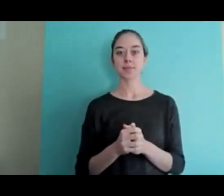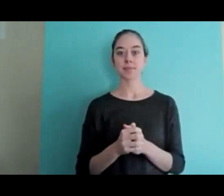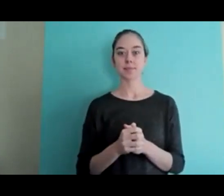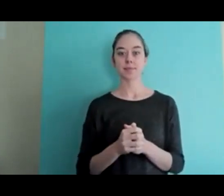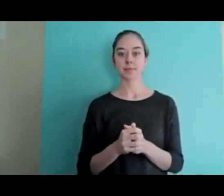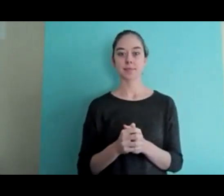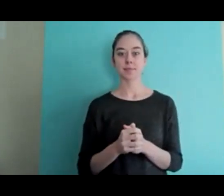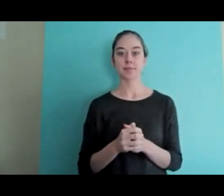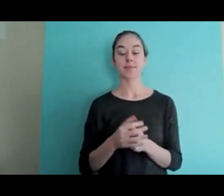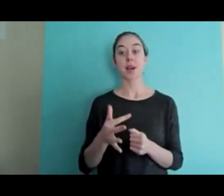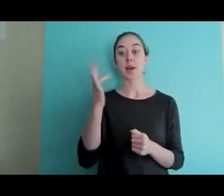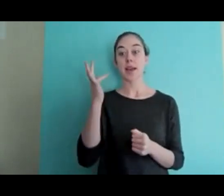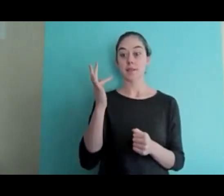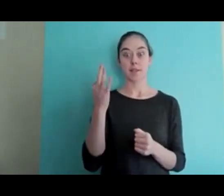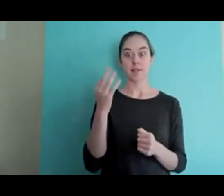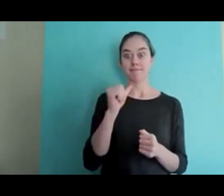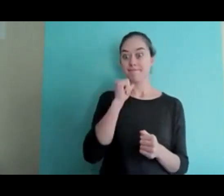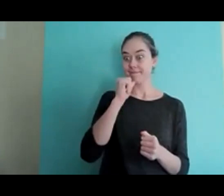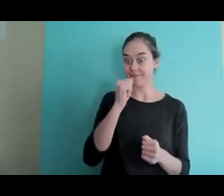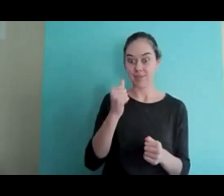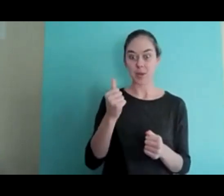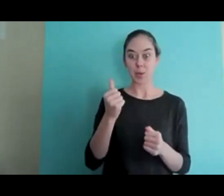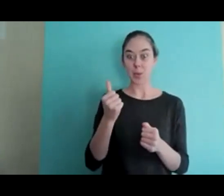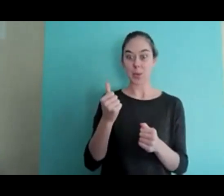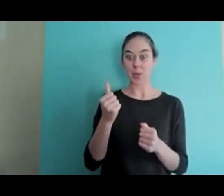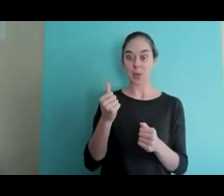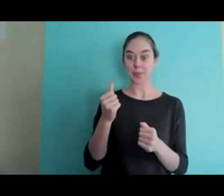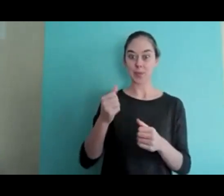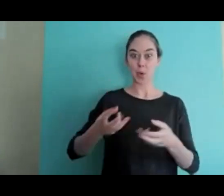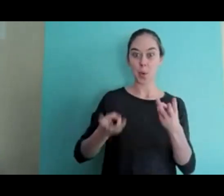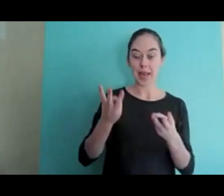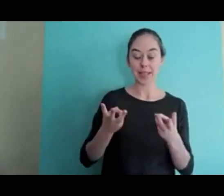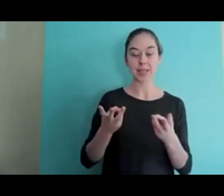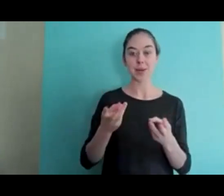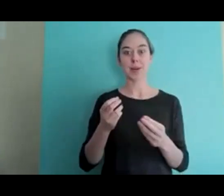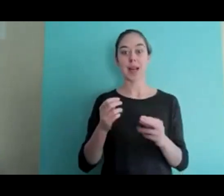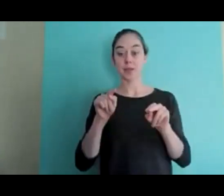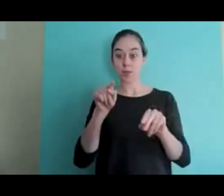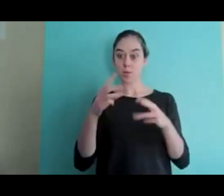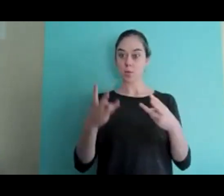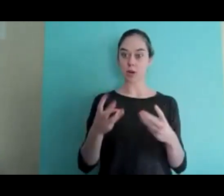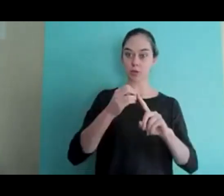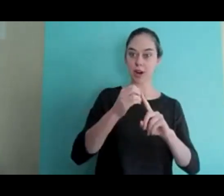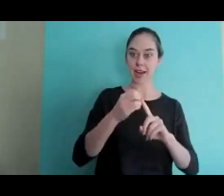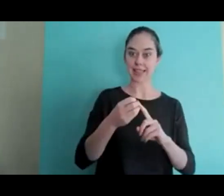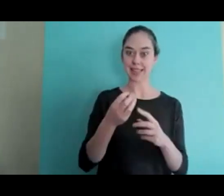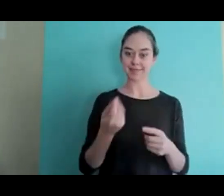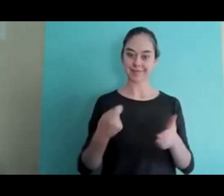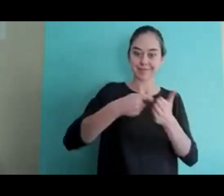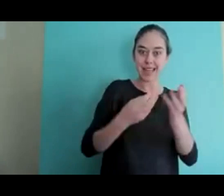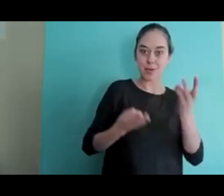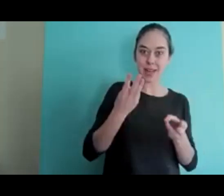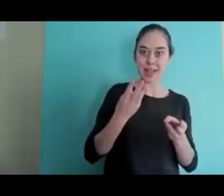any kettlebells or dumbbells and you want to make something with a little bit of a resistance or weight, you can get